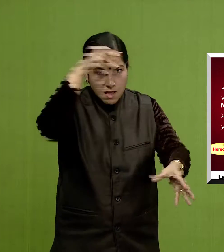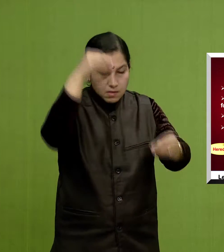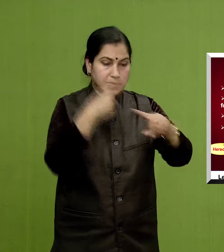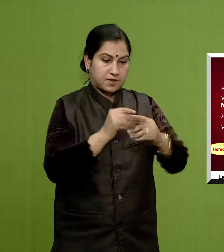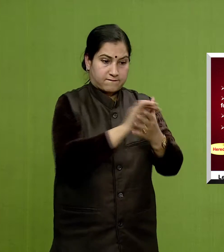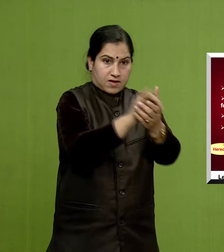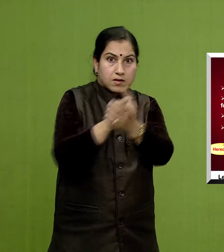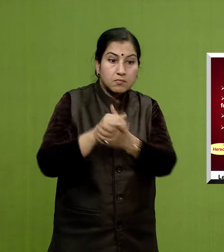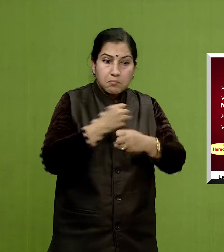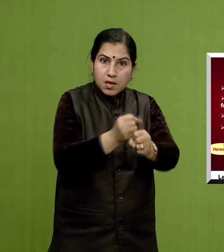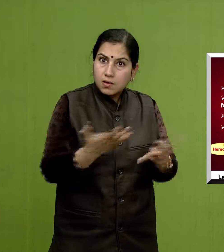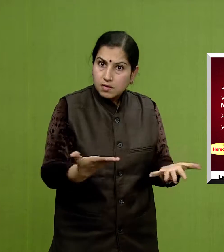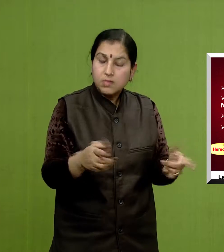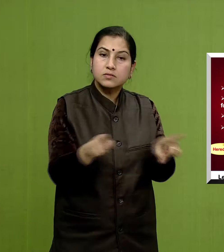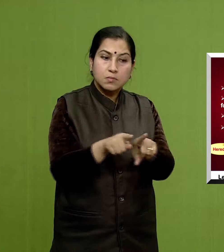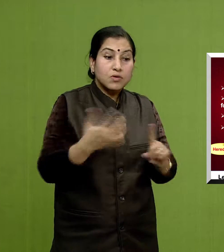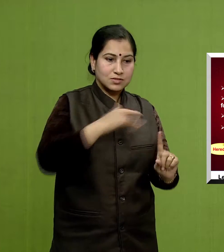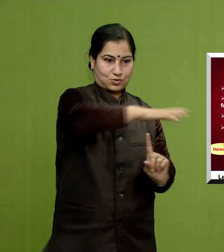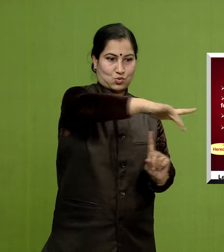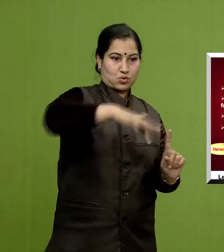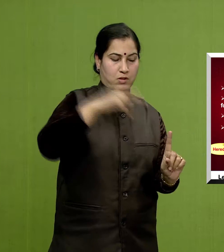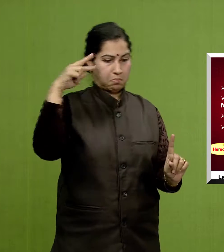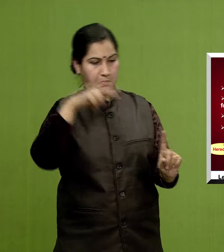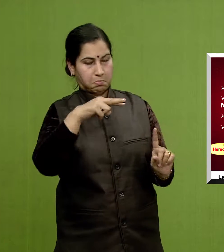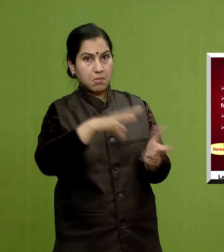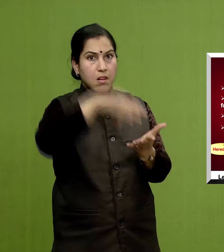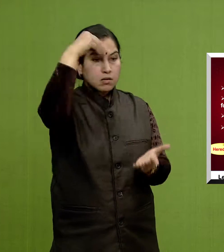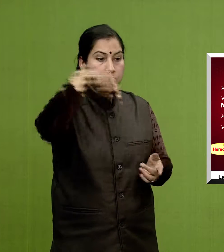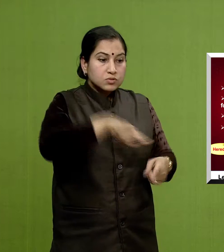friends is a social aspect of his development.